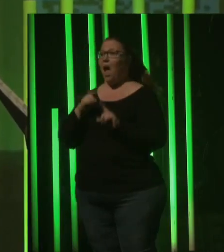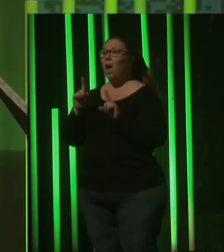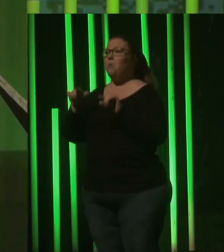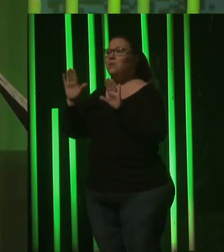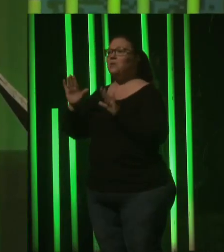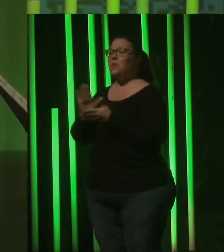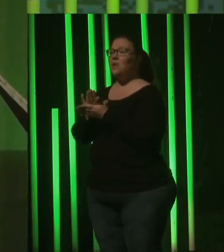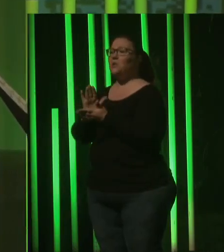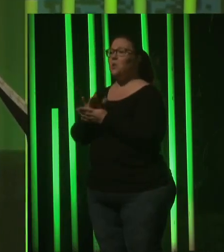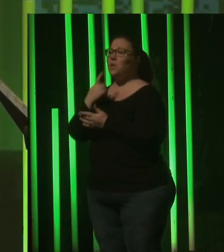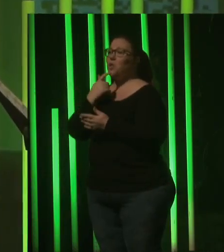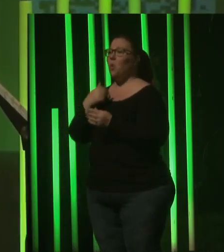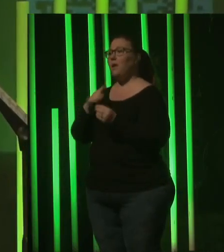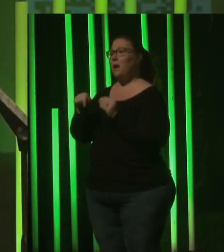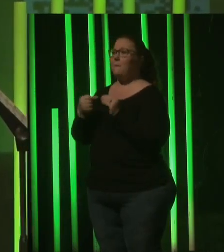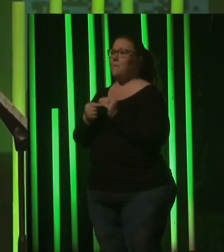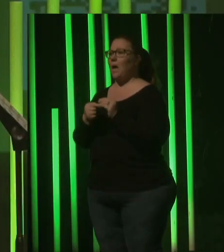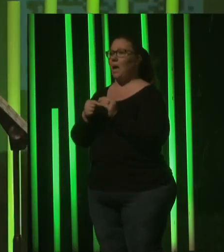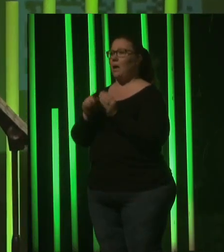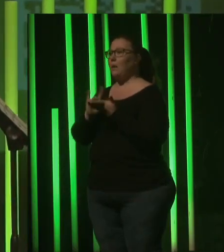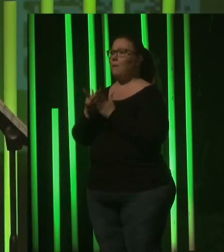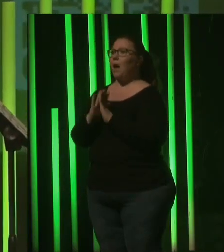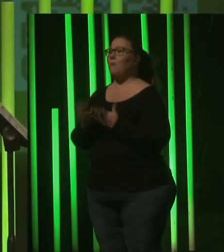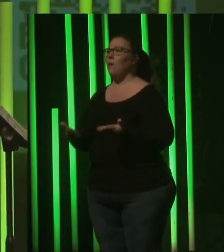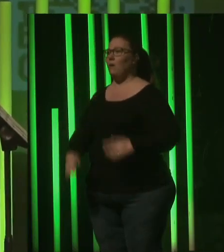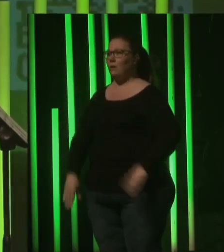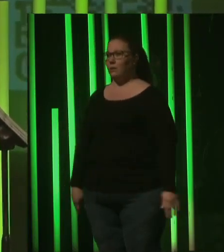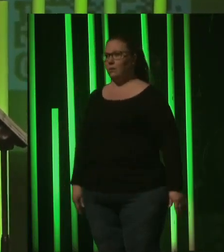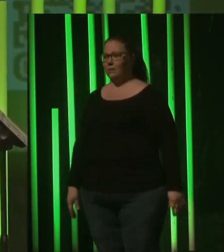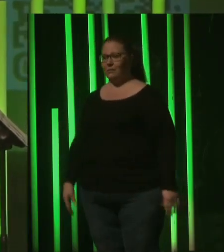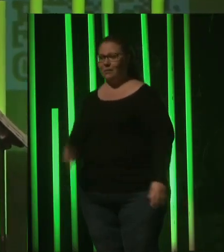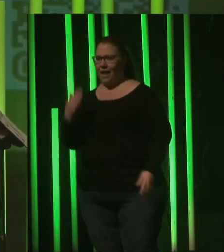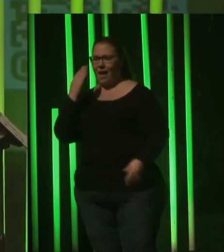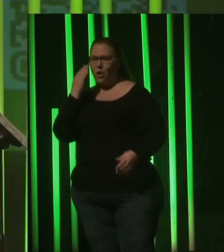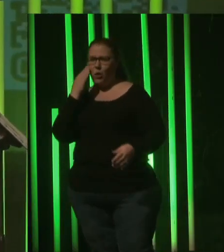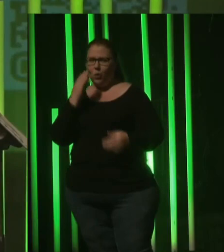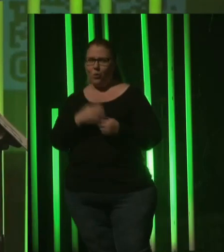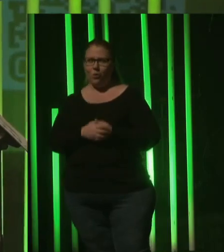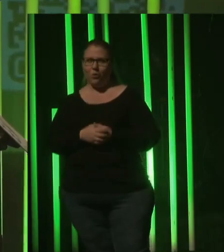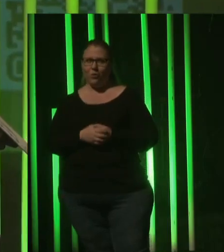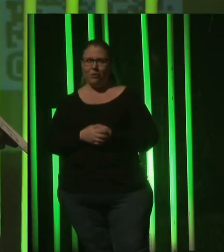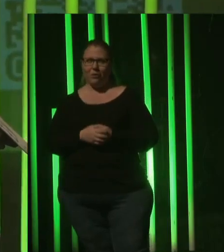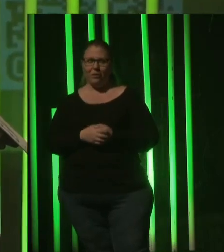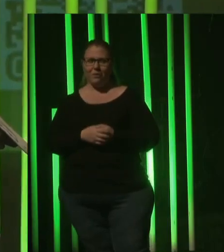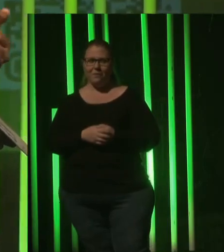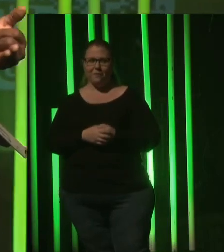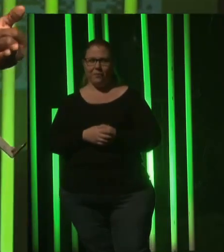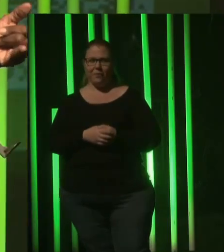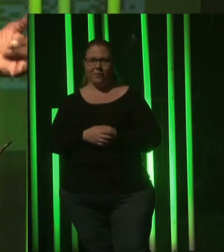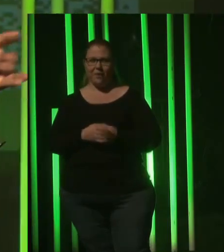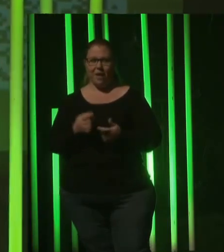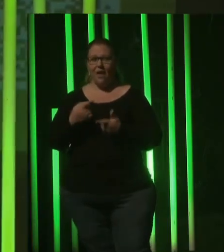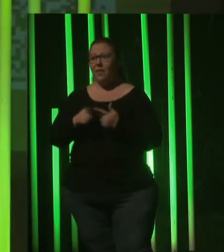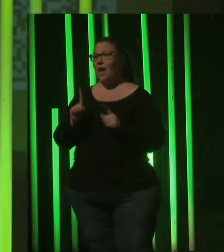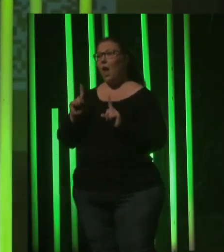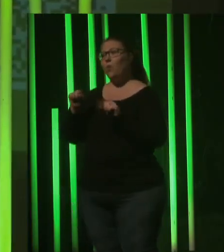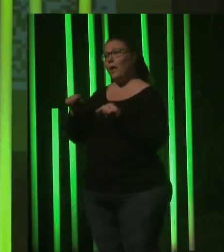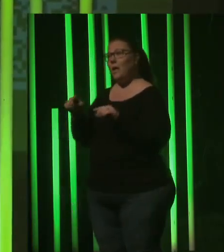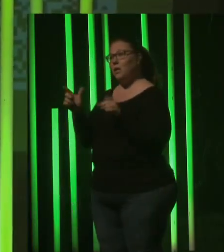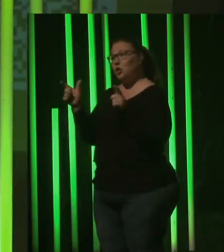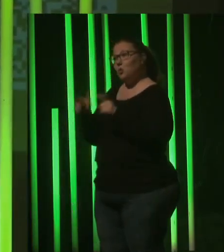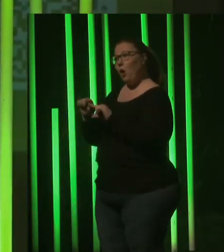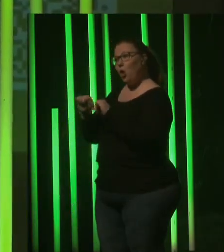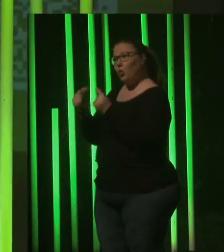told me about the word that my ancestors did. He knew the word. He said, then I went to small group, I went to